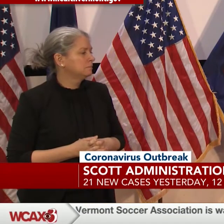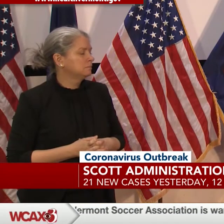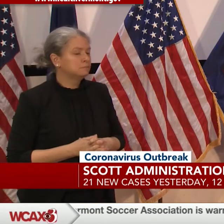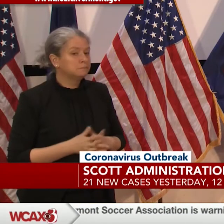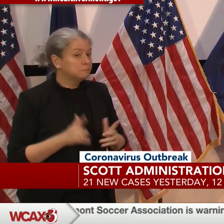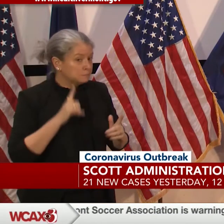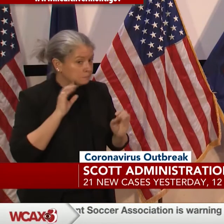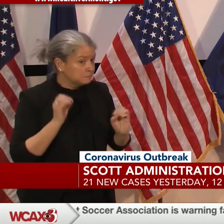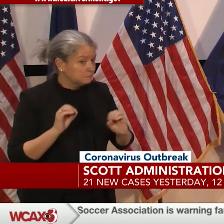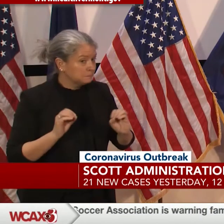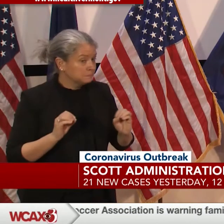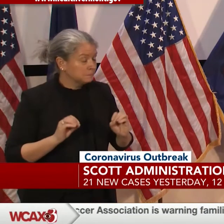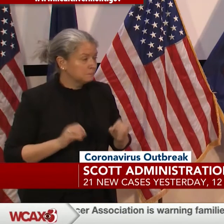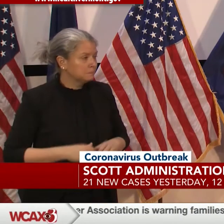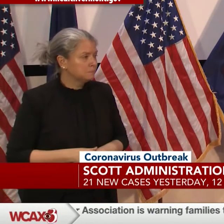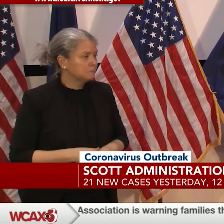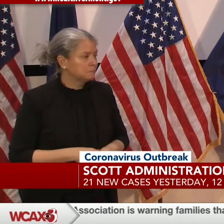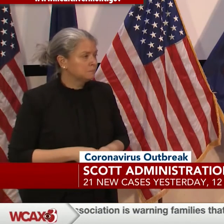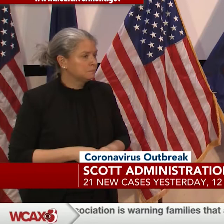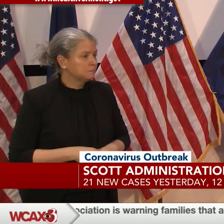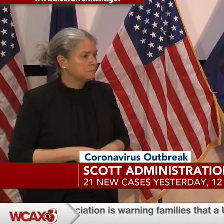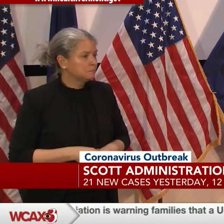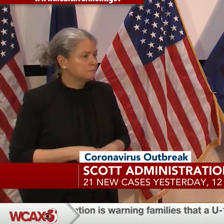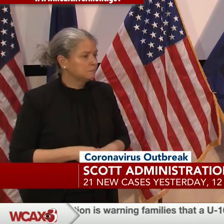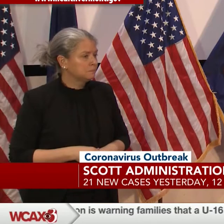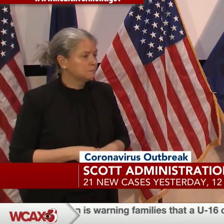Pat Bradley, WAMC.